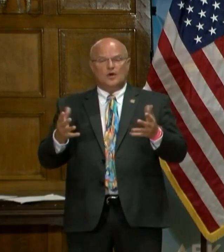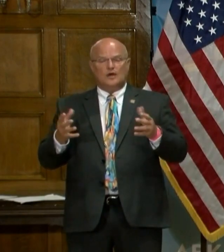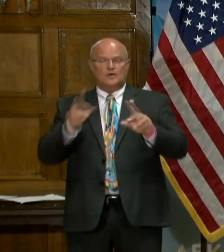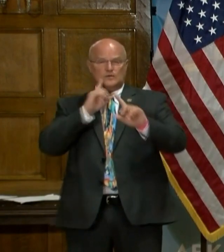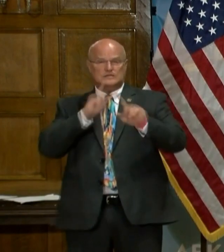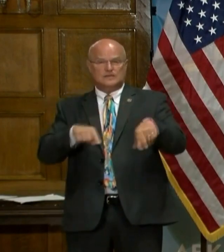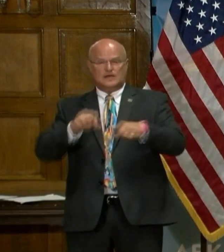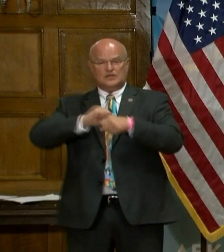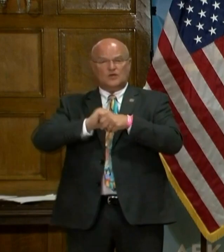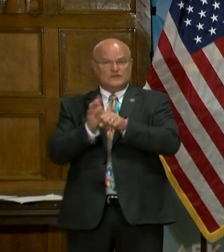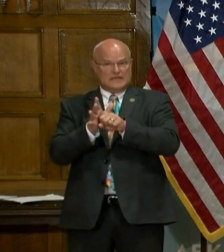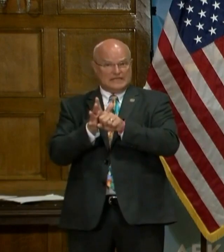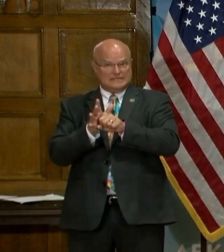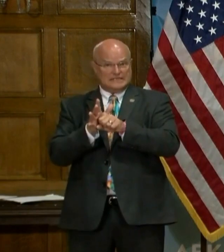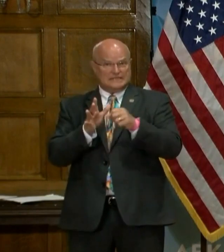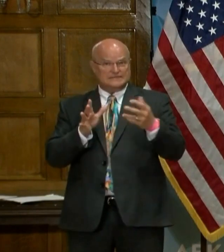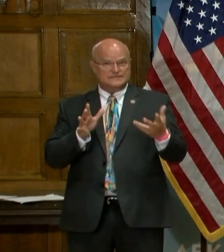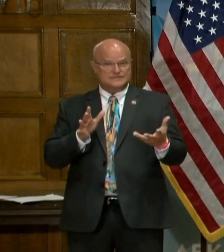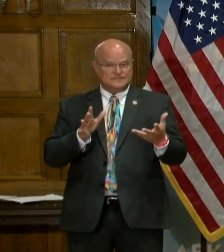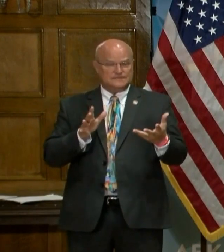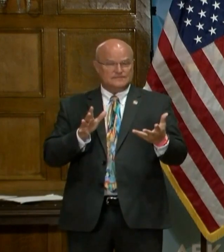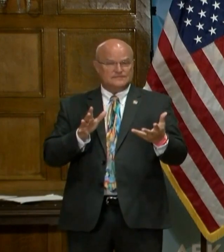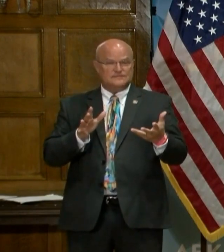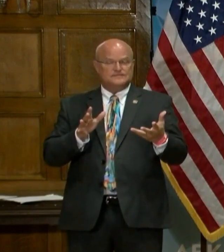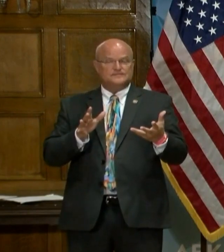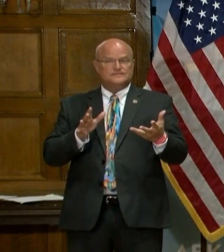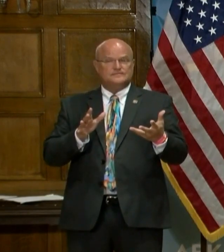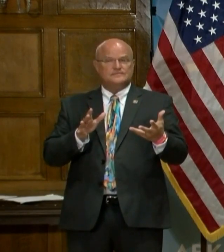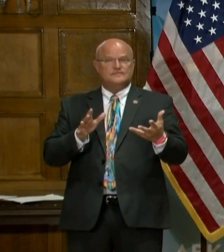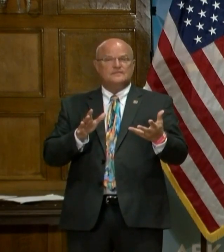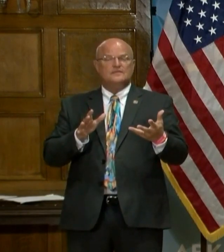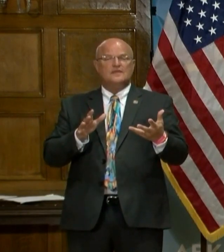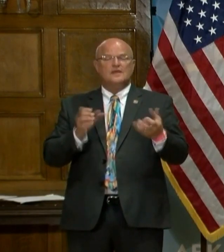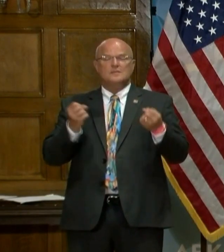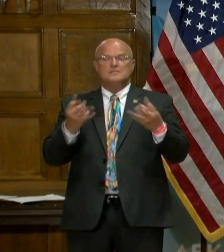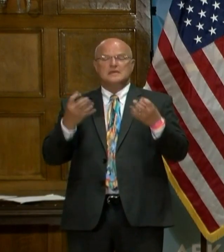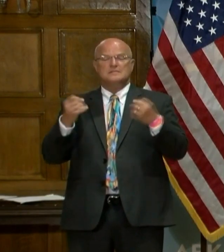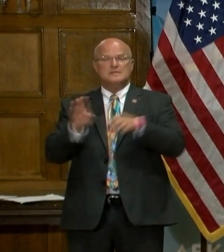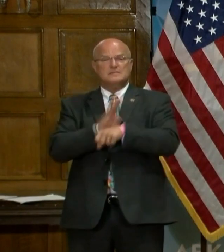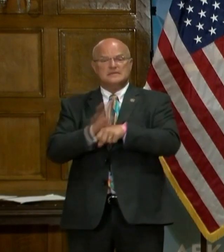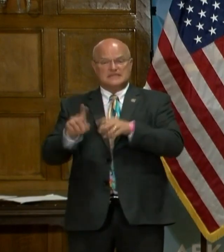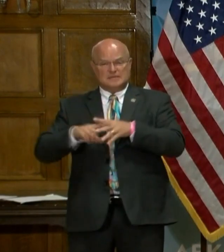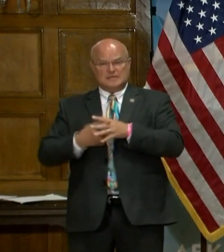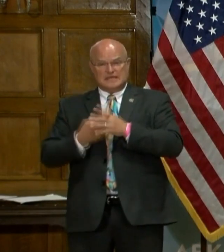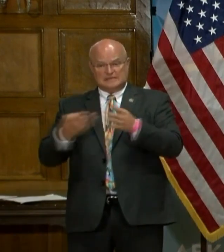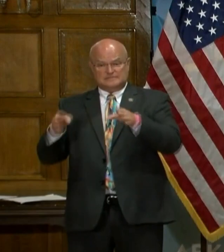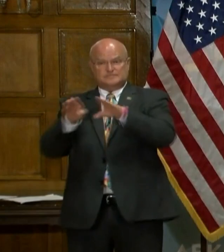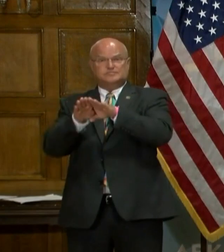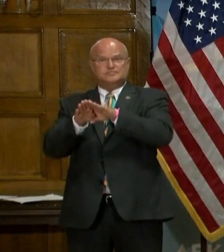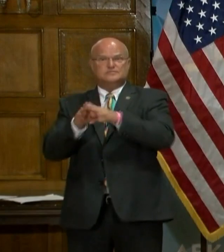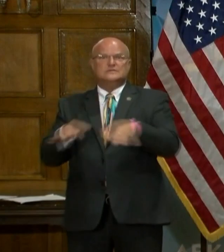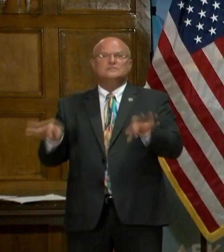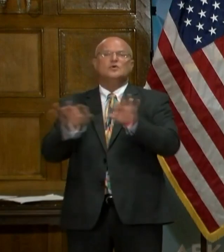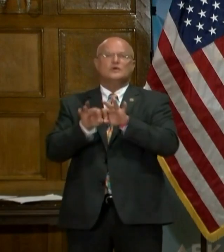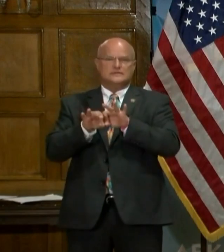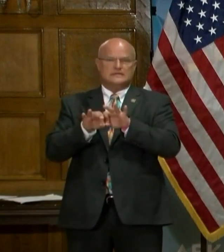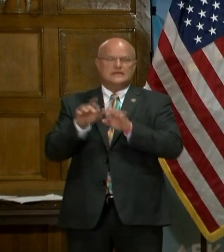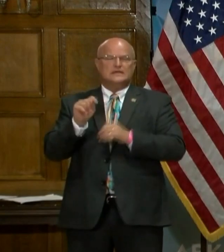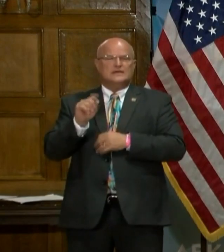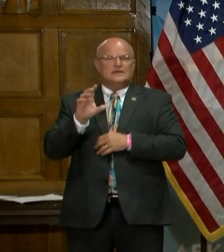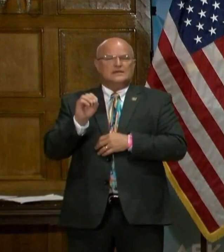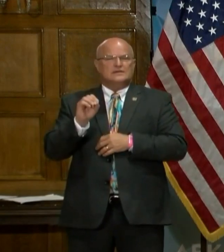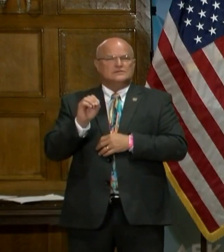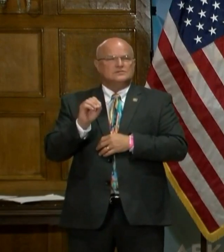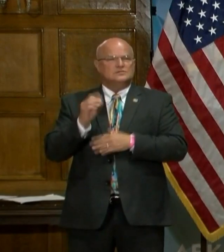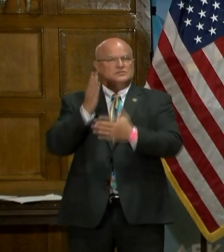in response to COVID-19 of curtailing a lot of businesses, I think was an important step